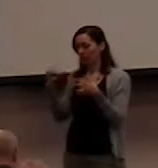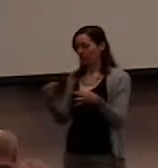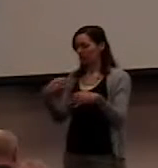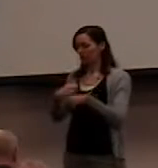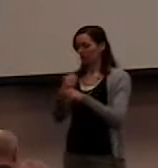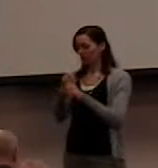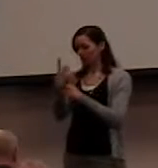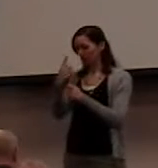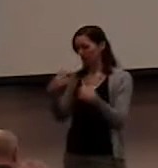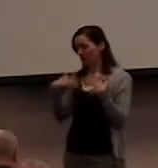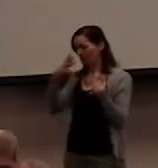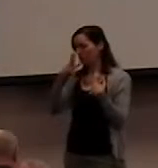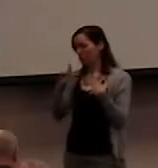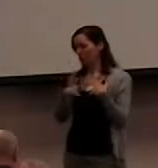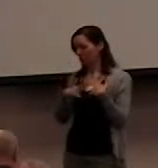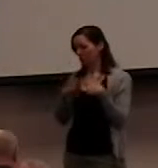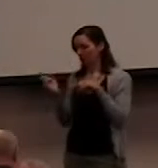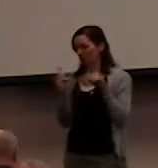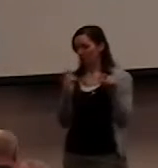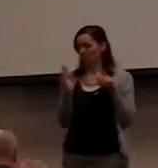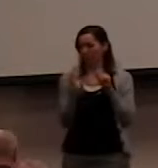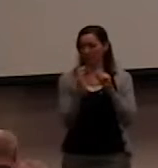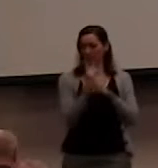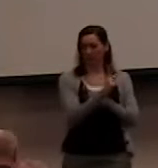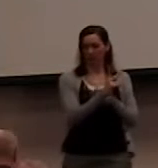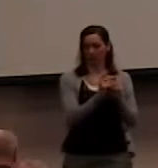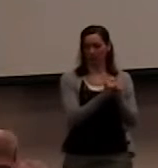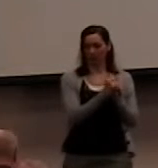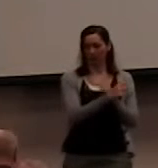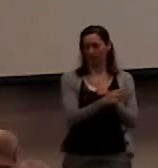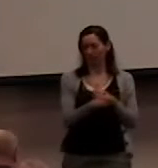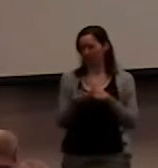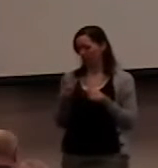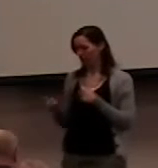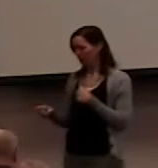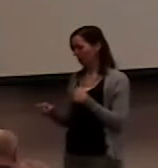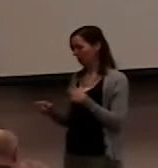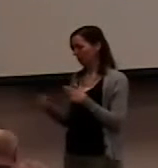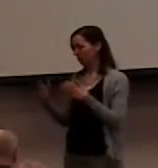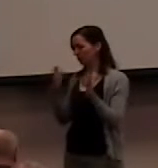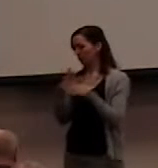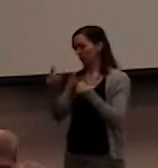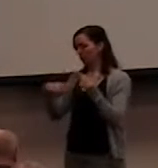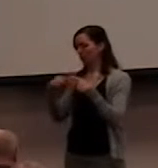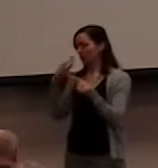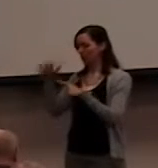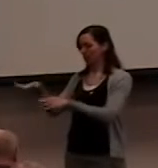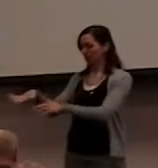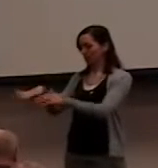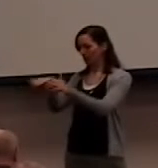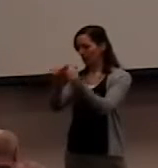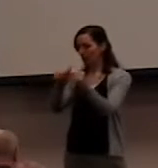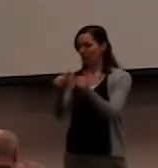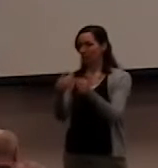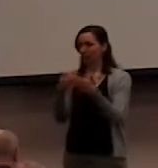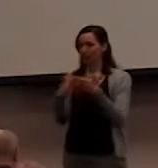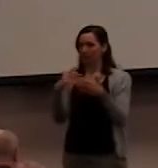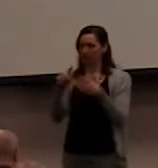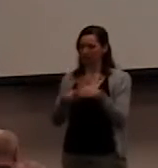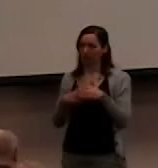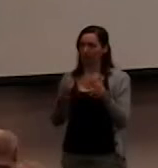for the young lady to accompany him, and once he set the timetable for departure, things are going to start